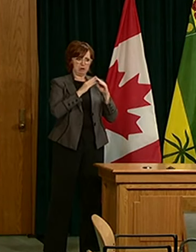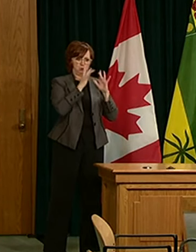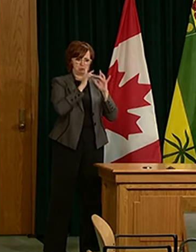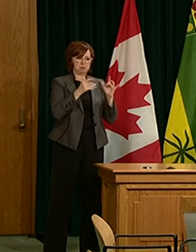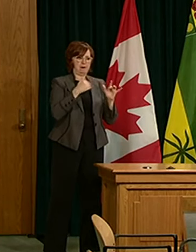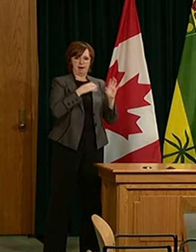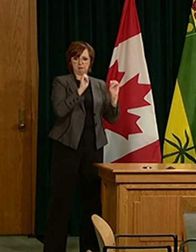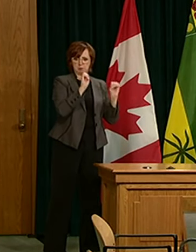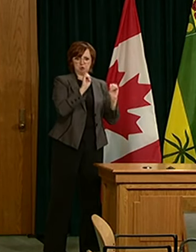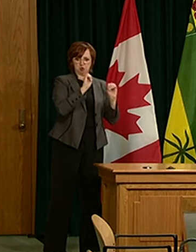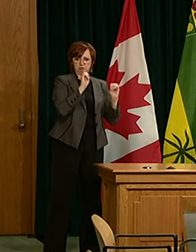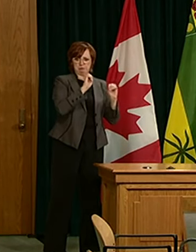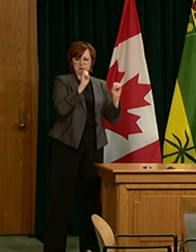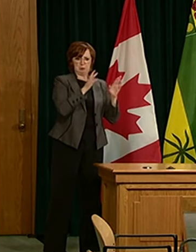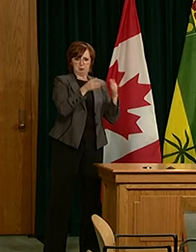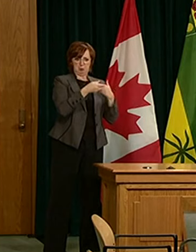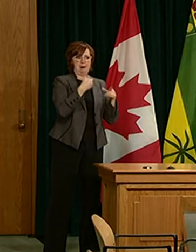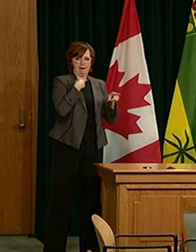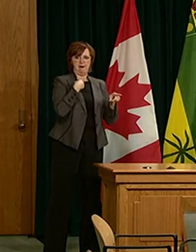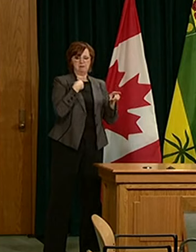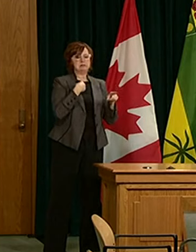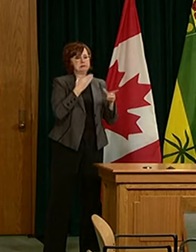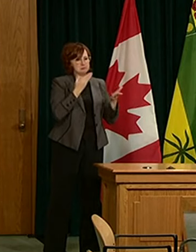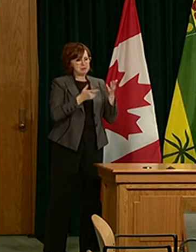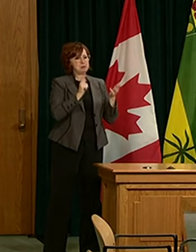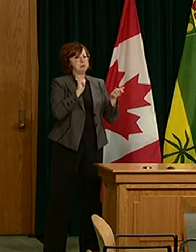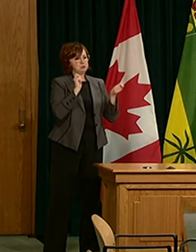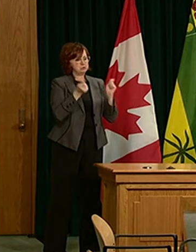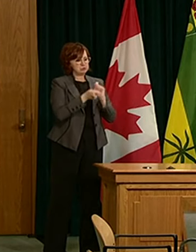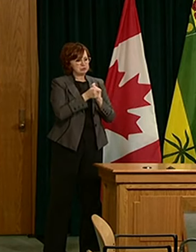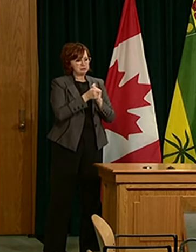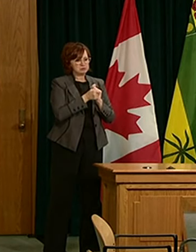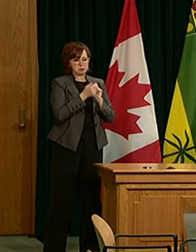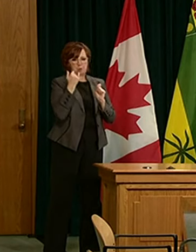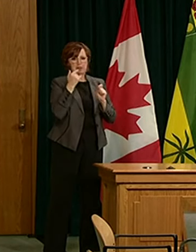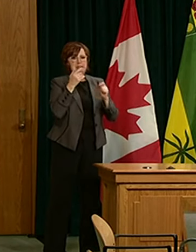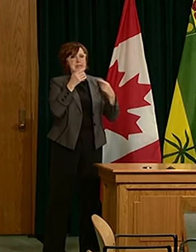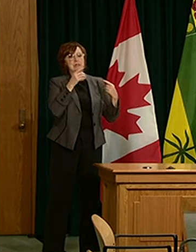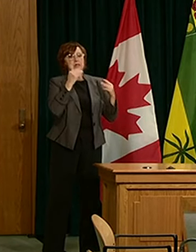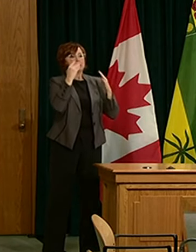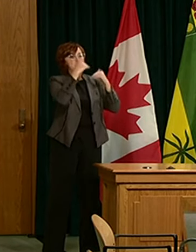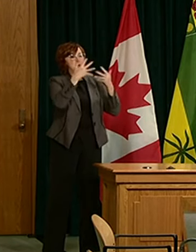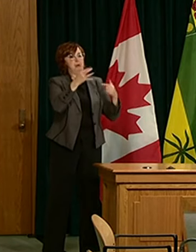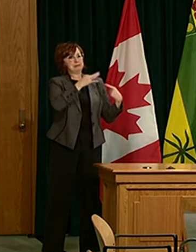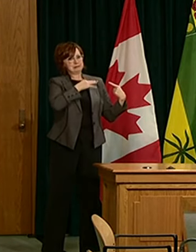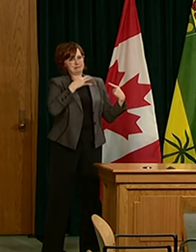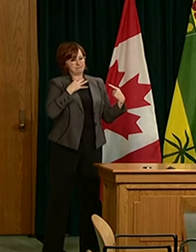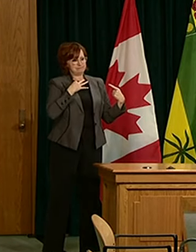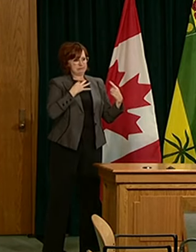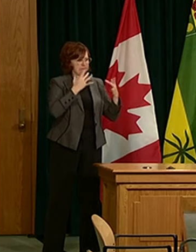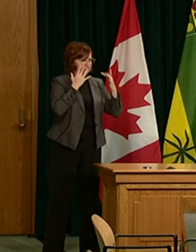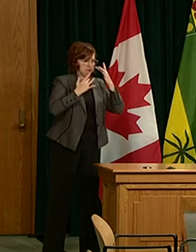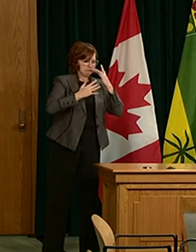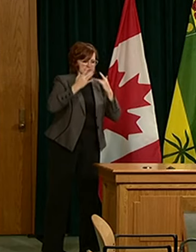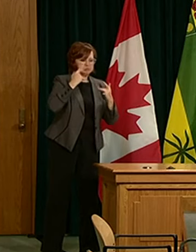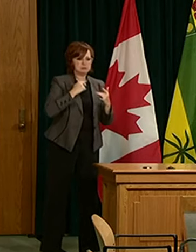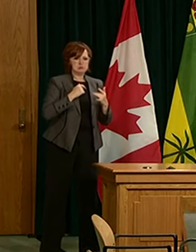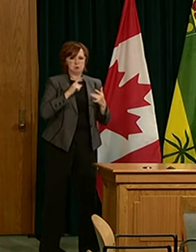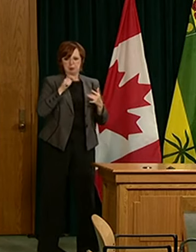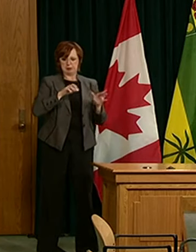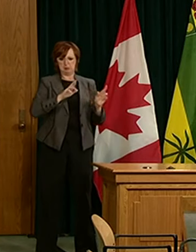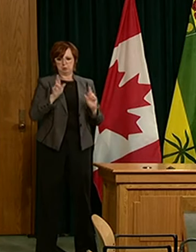sites in order to support reallocation of staff to higher needs areas. It's really